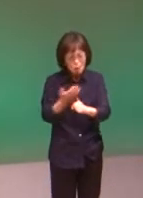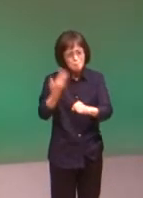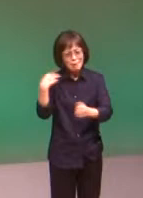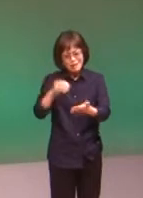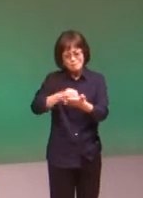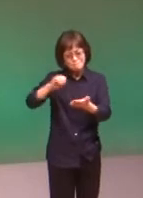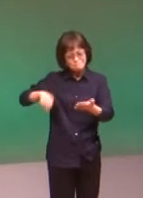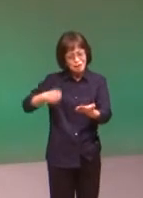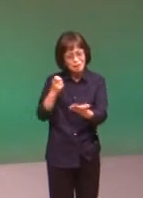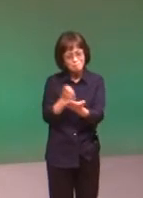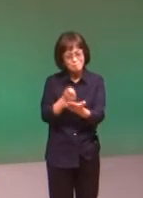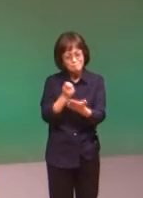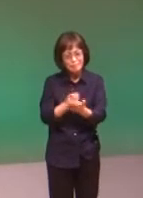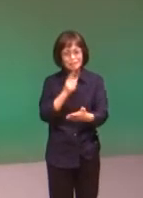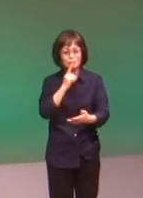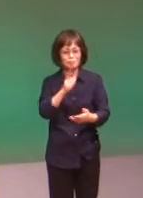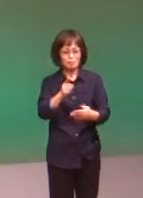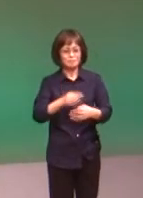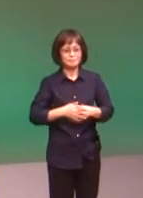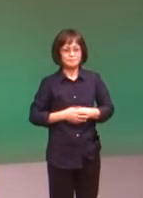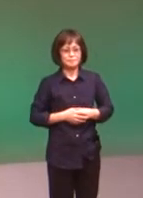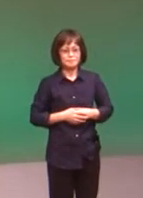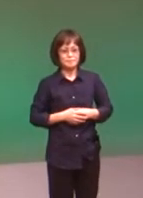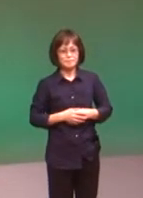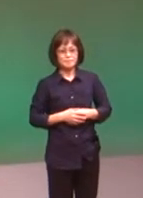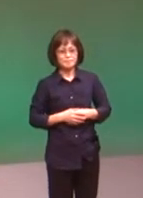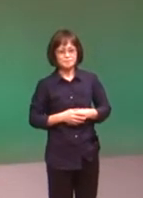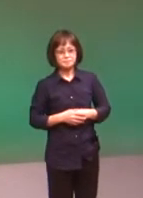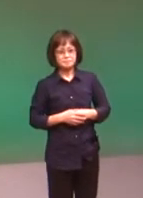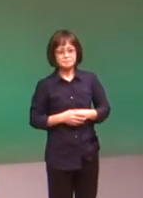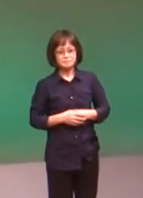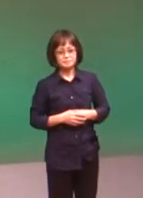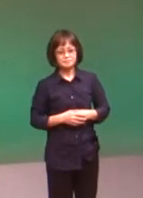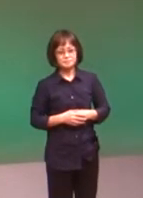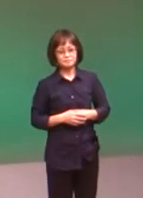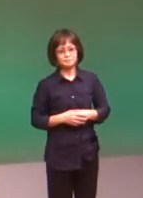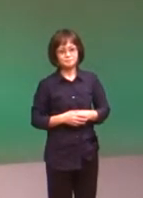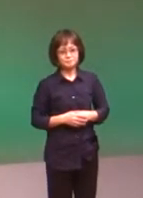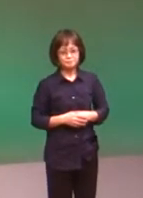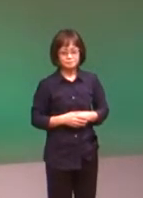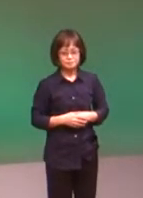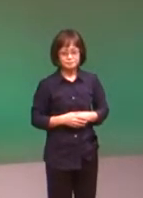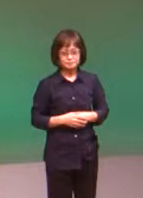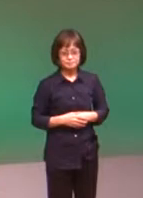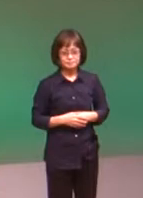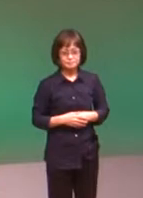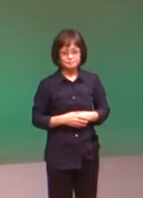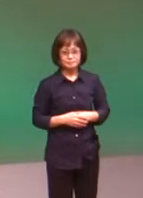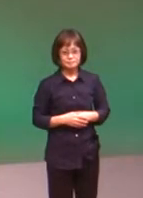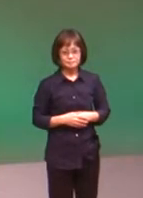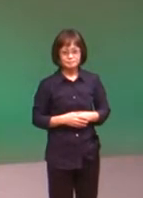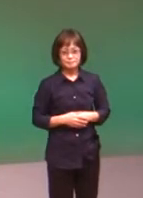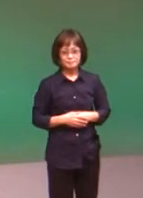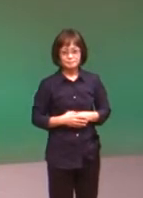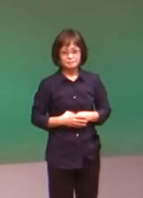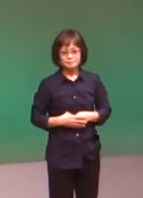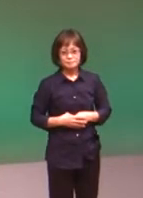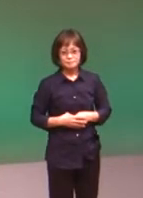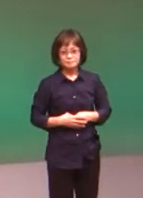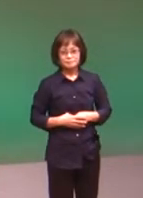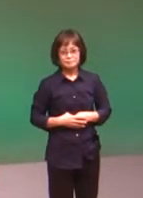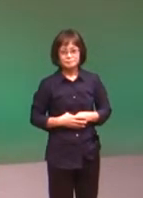deterrence. Wisdom says these weapons must be eliminated before they eliminate